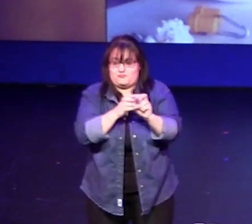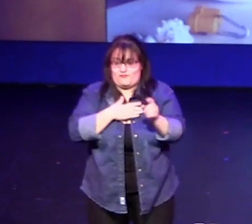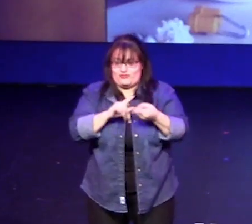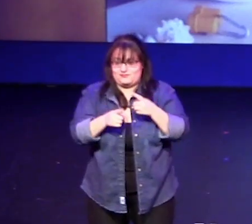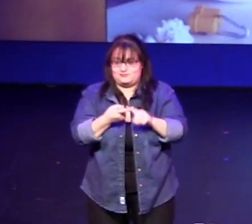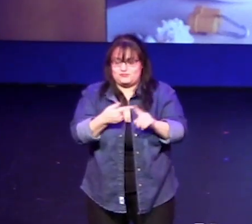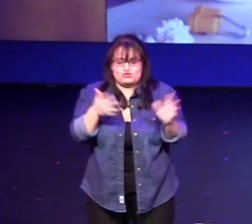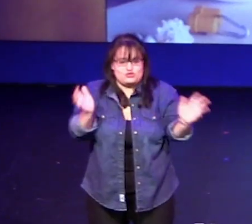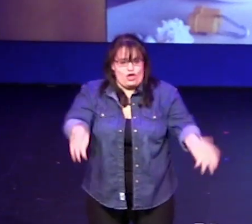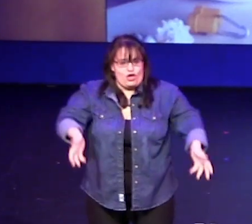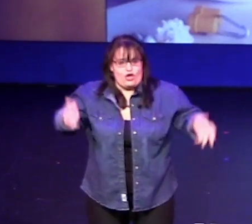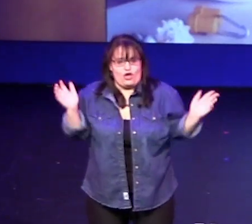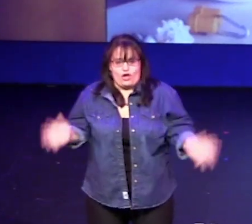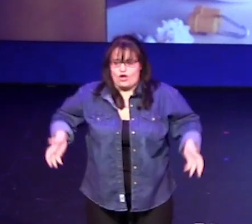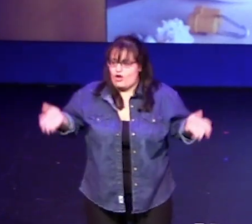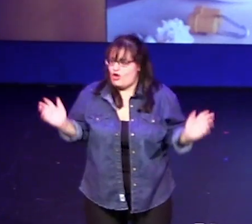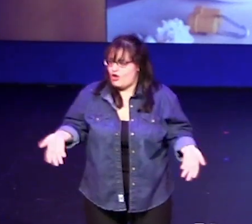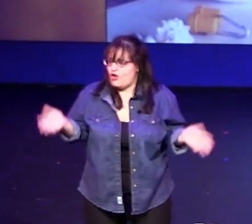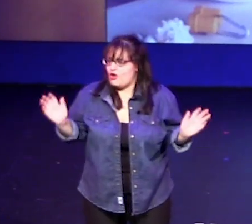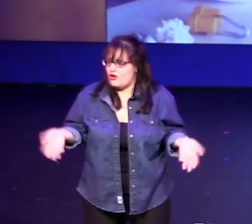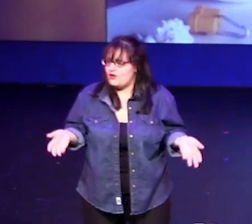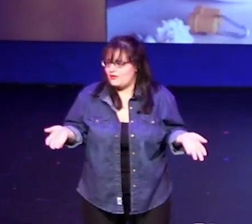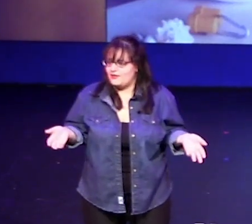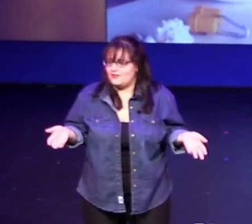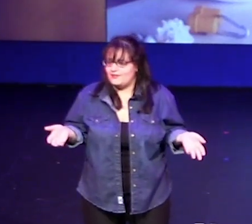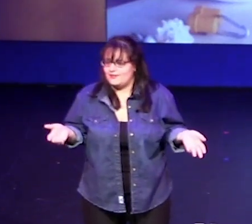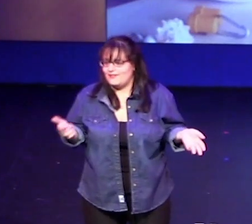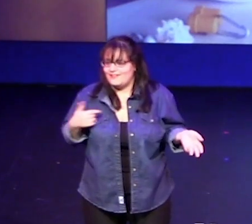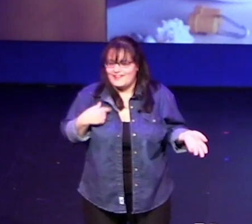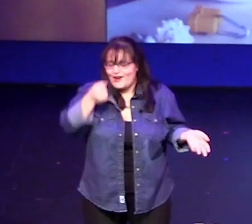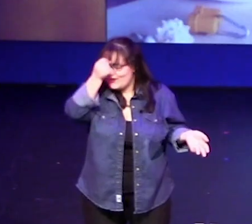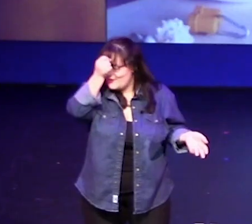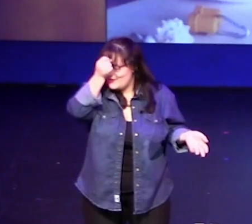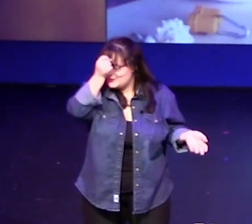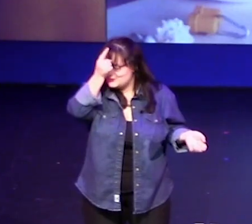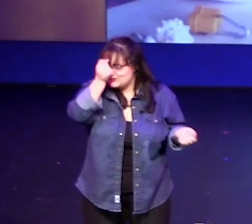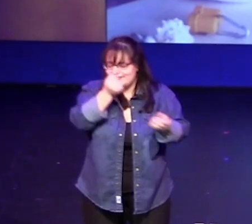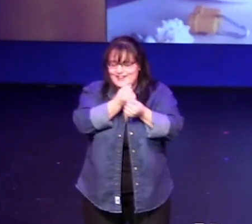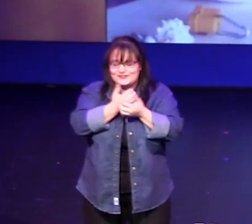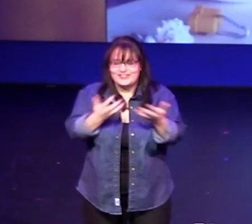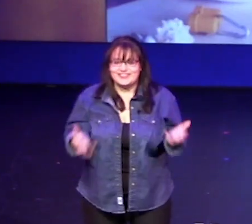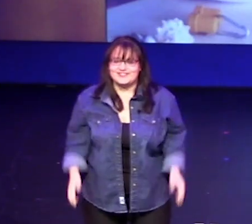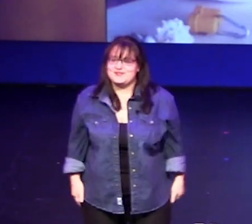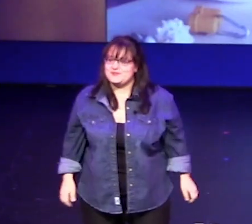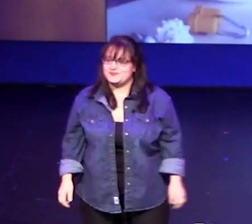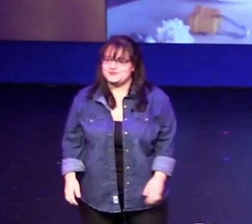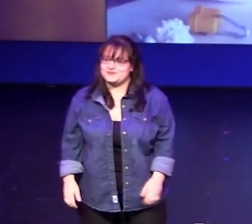I'd had the night before. Sitting around a table with friends, chatting. And I understood